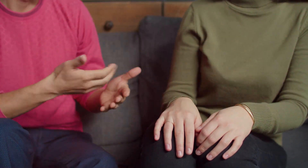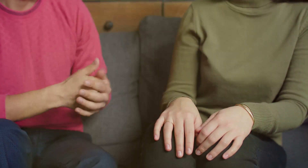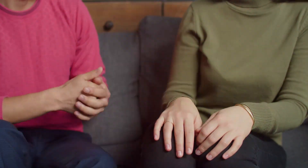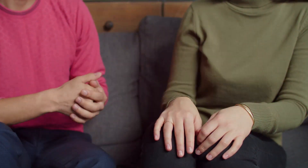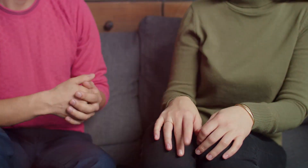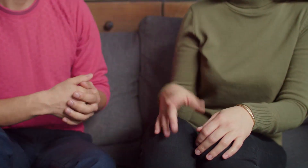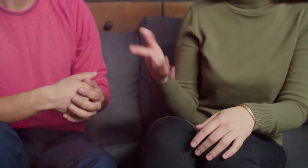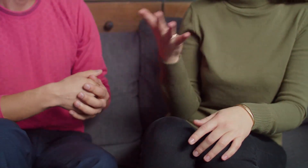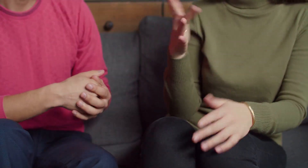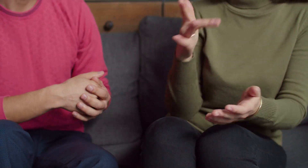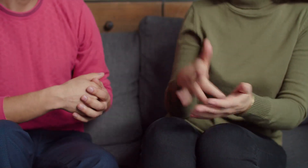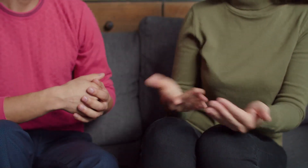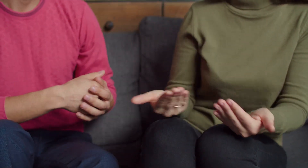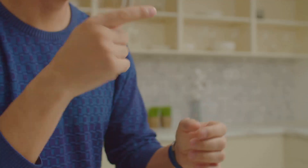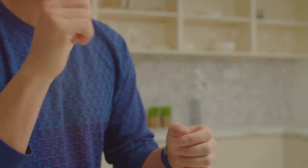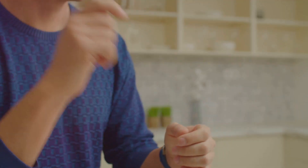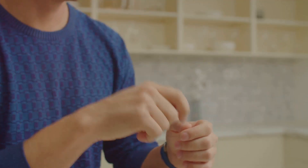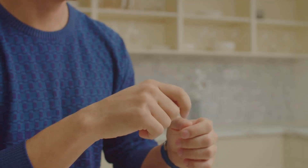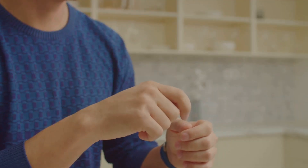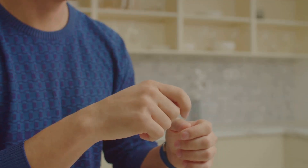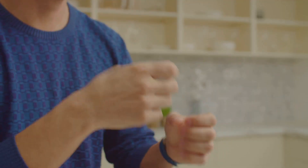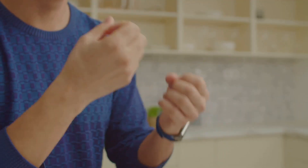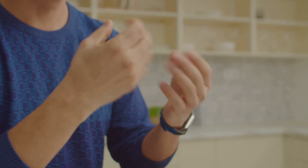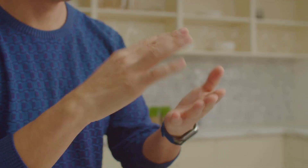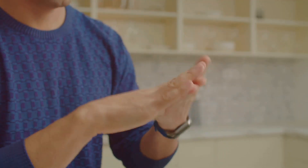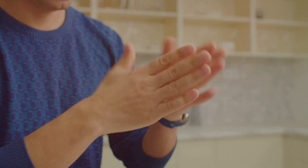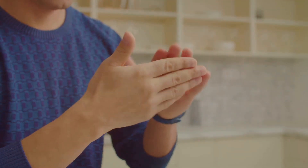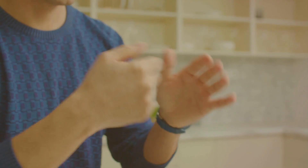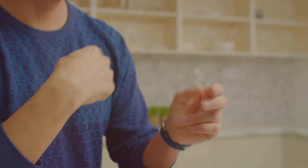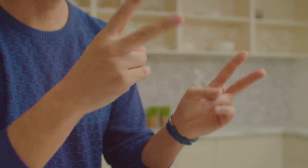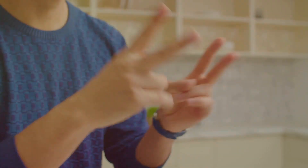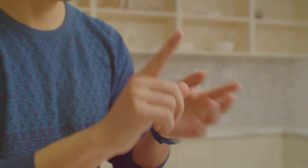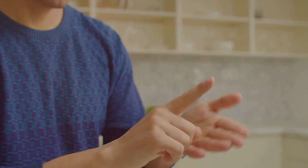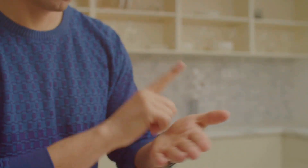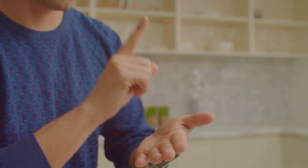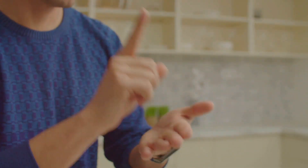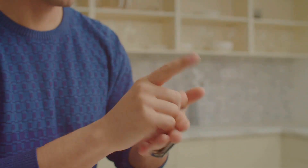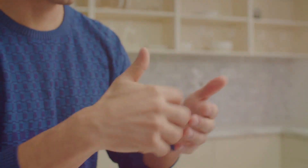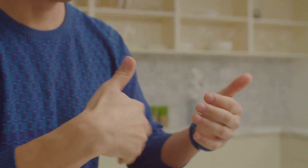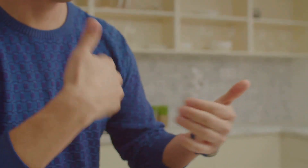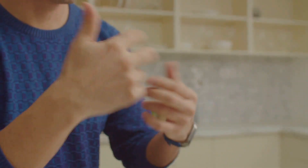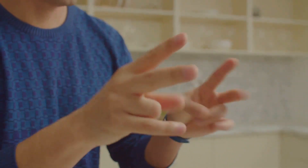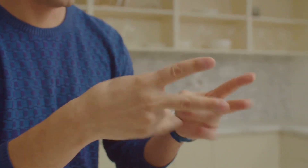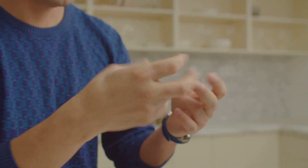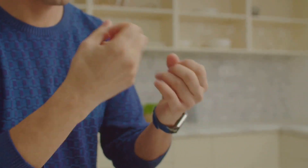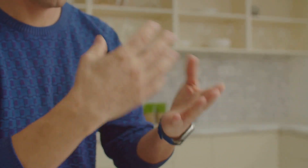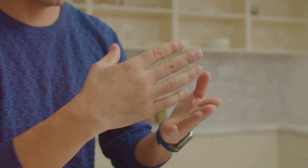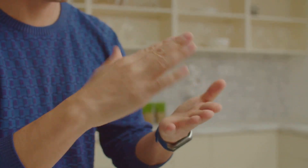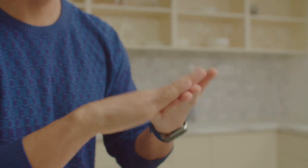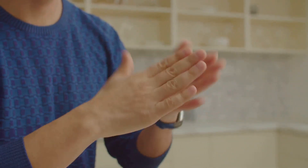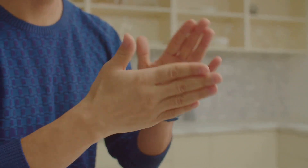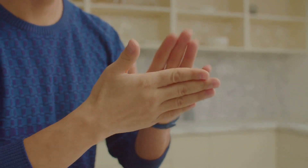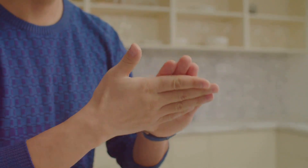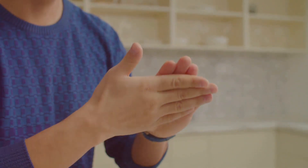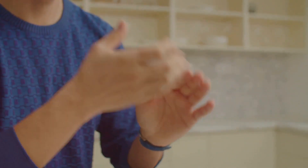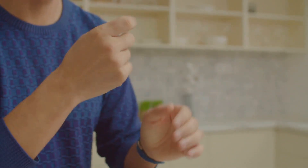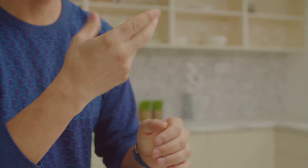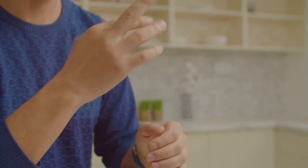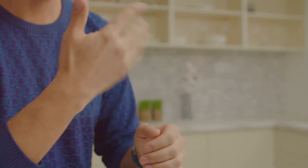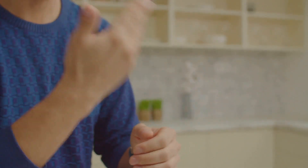unique aspects. Firstly, sign language is not just a communication tool, but a cornerstone of Deaf identity. It's a